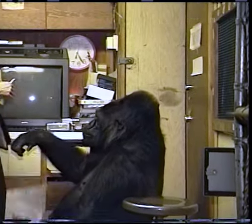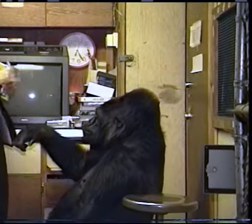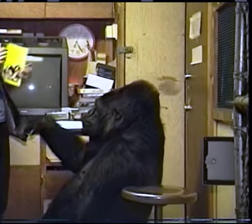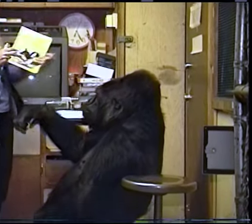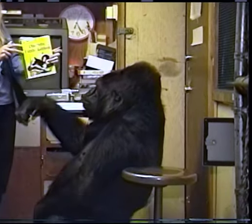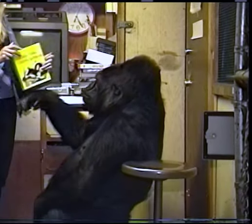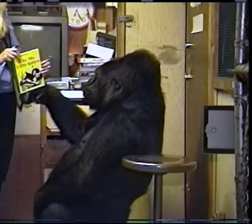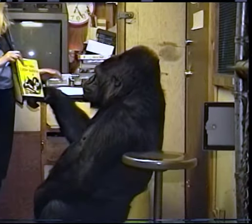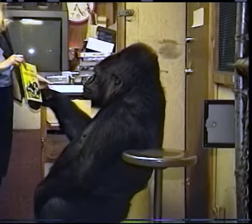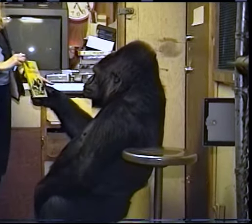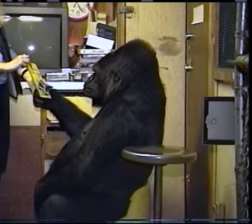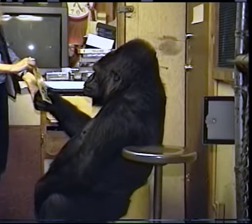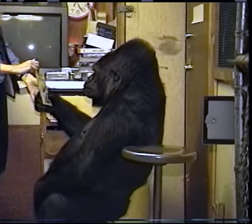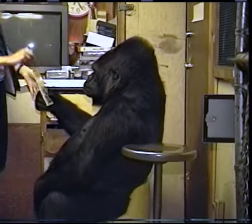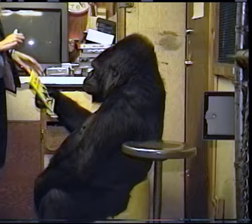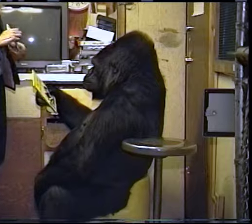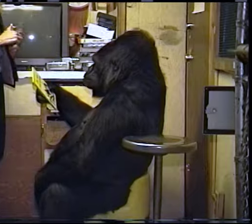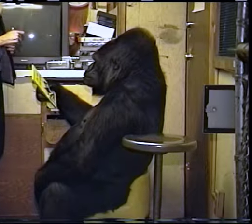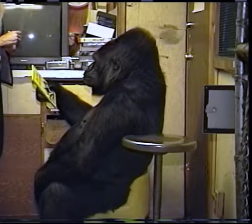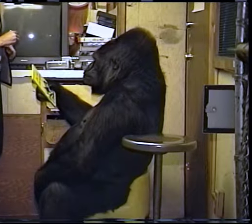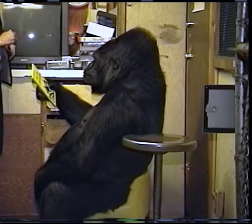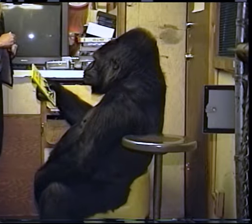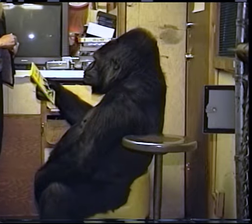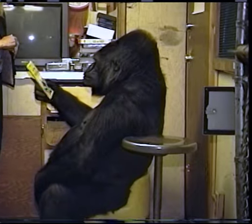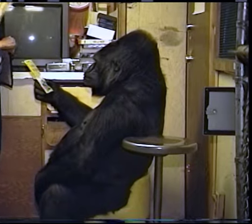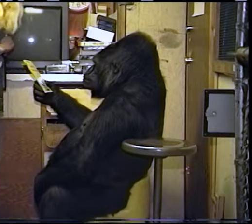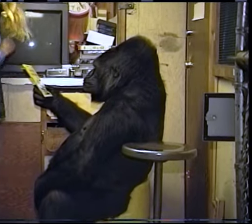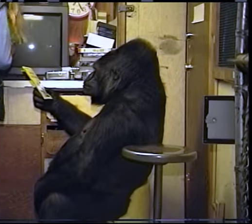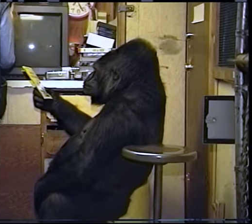I thought Devil was your middle name. You're cute. Okay.